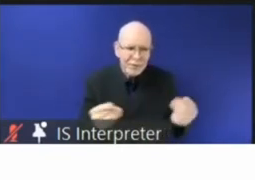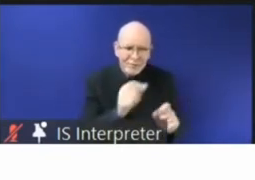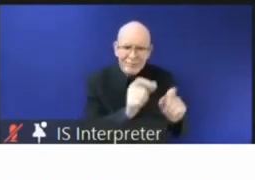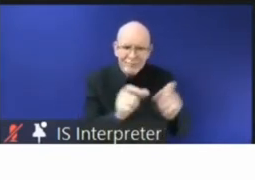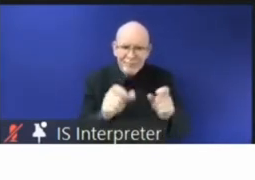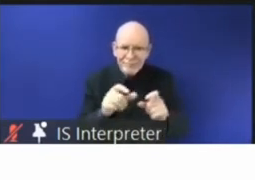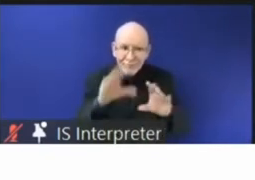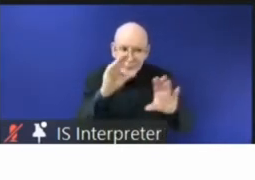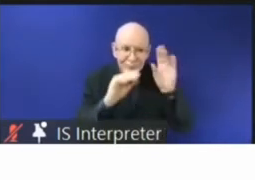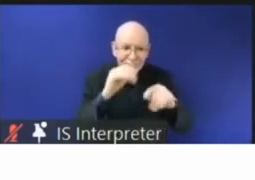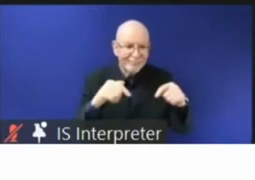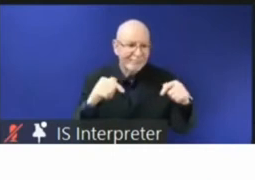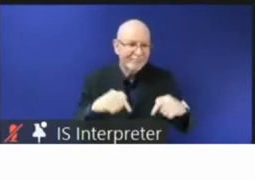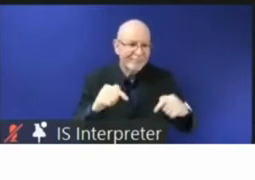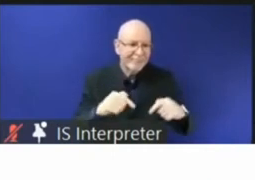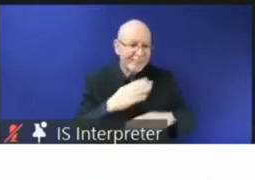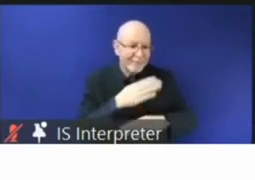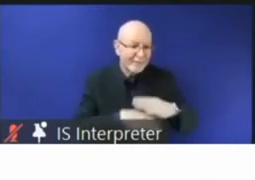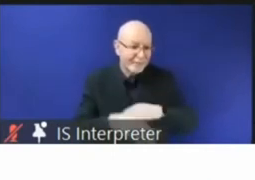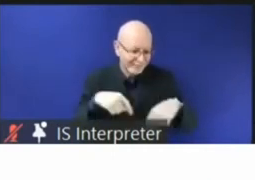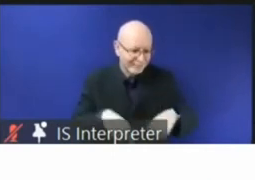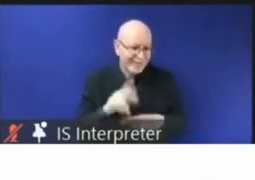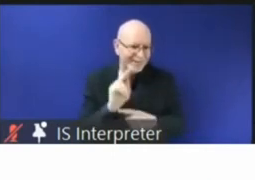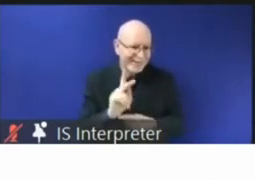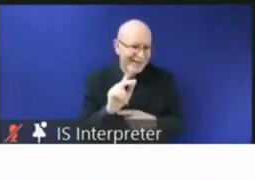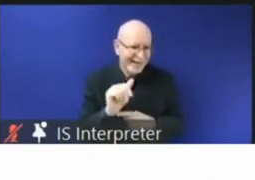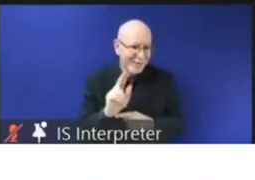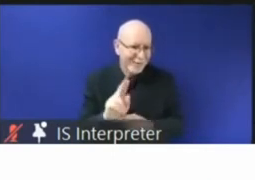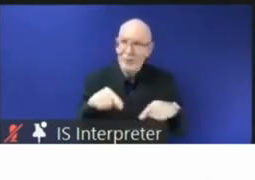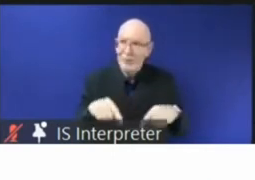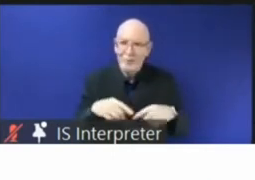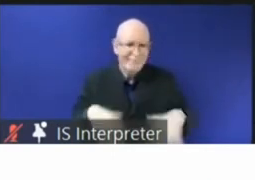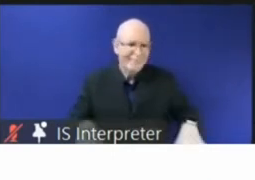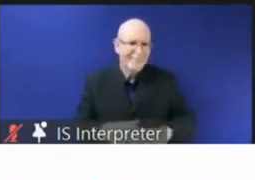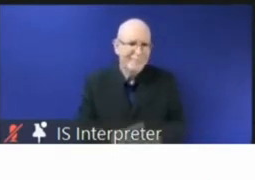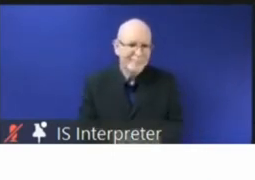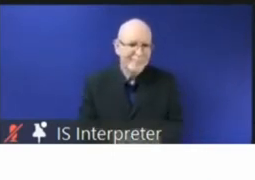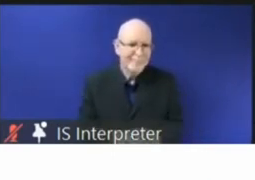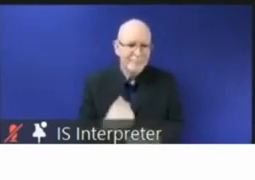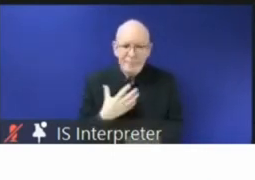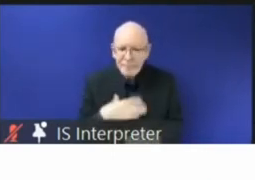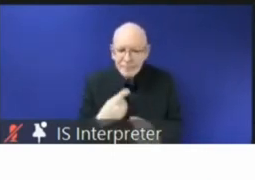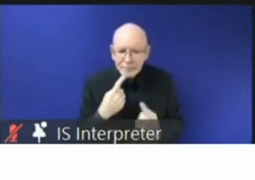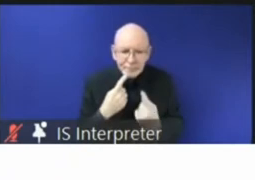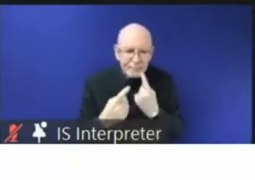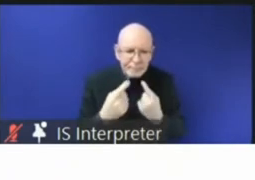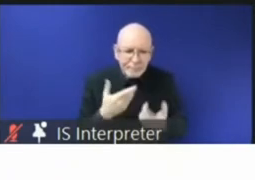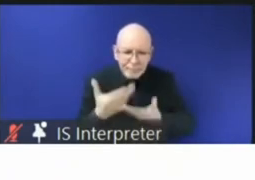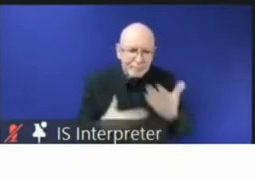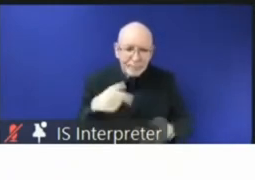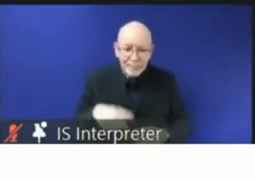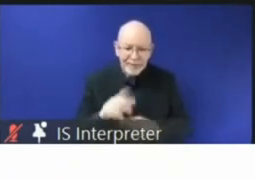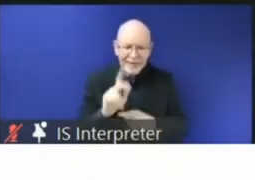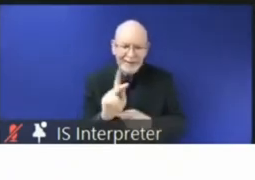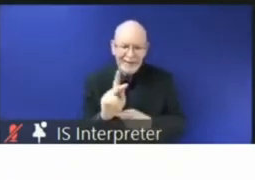A little bit about KAU. It is the largest public university in the kingdom. Its mission is community